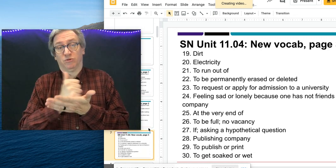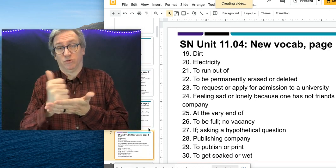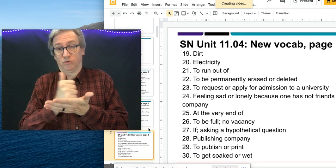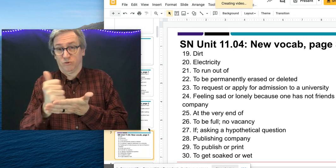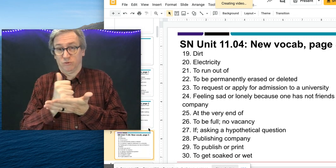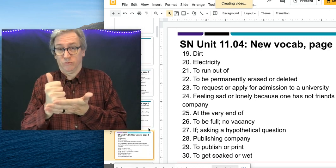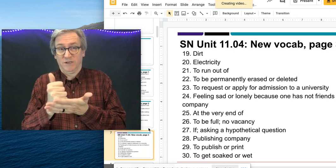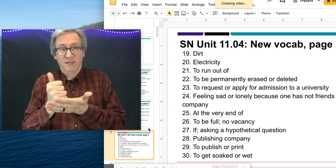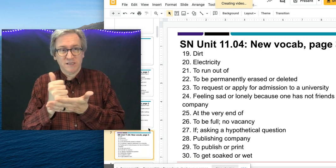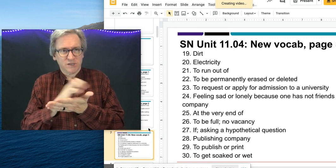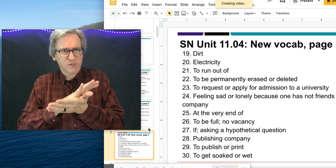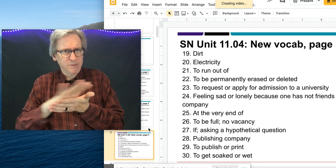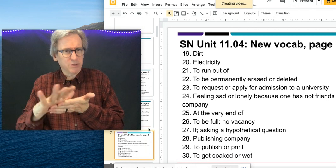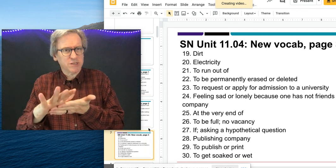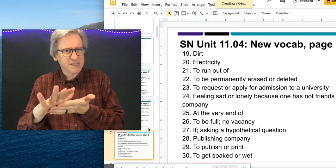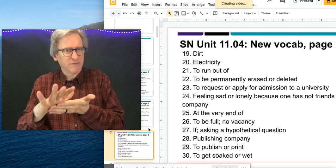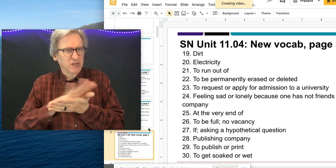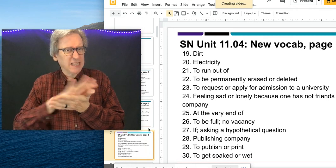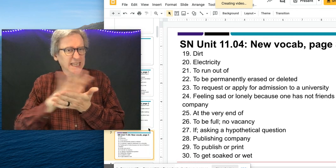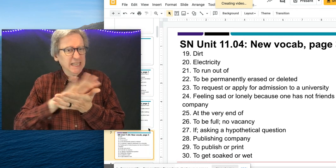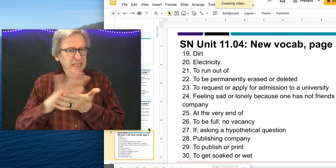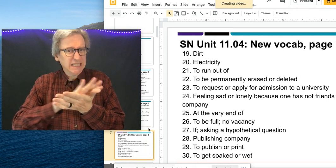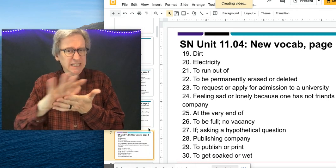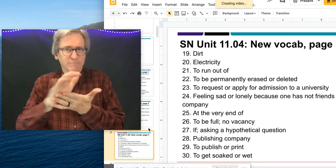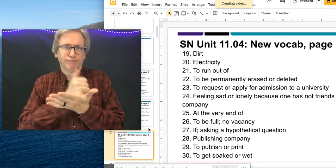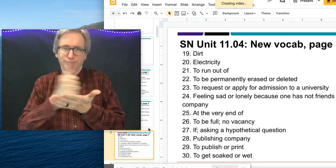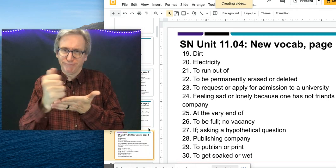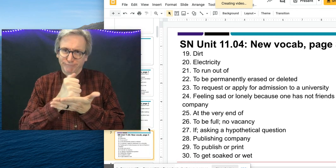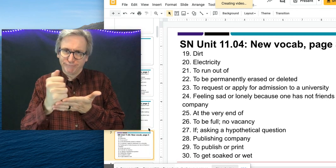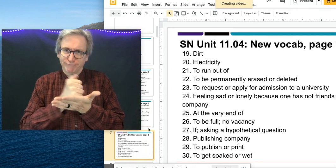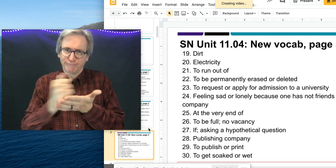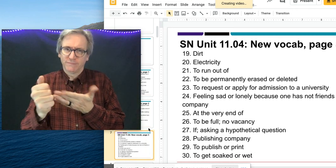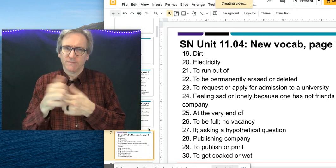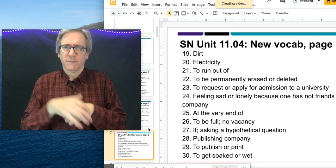but it's also similar to the sign for clean.